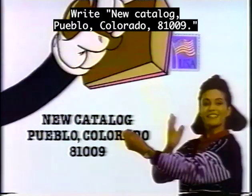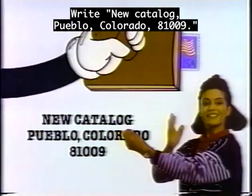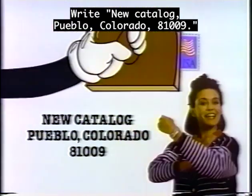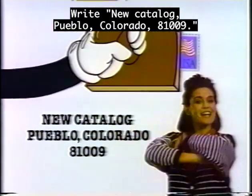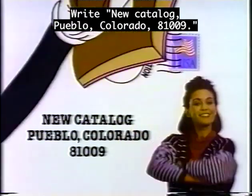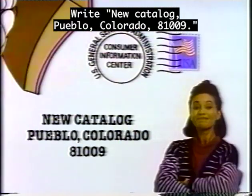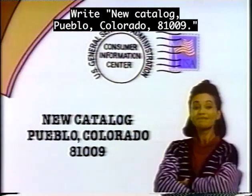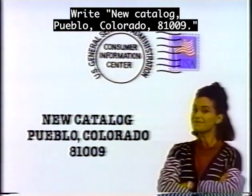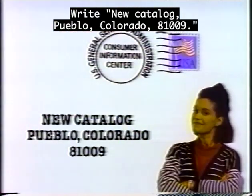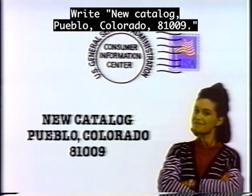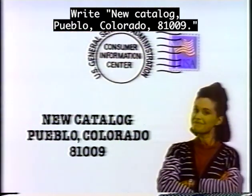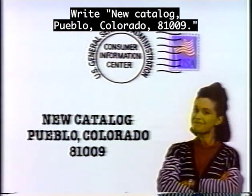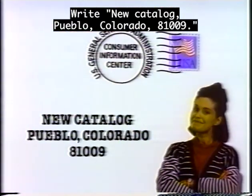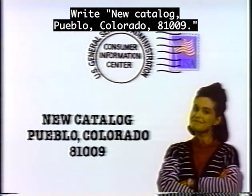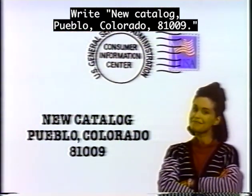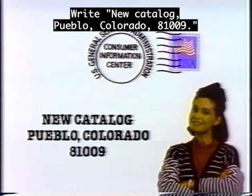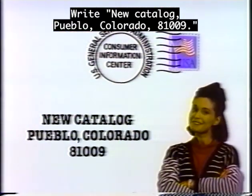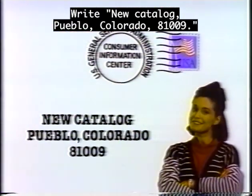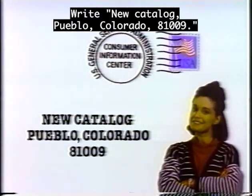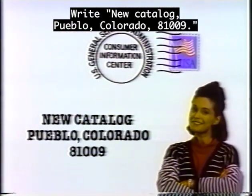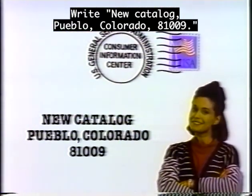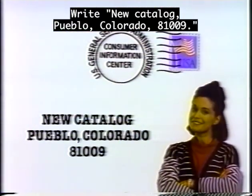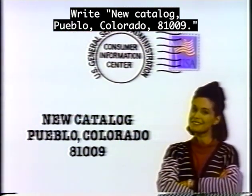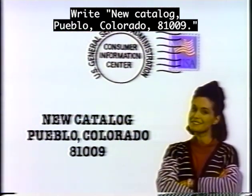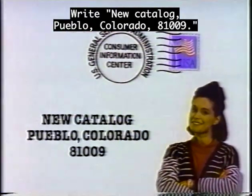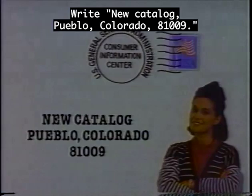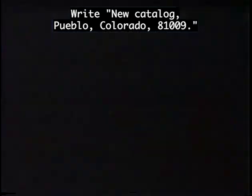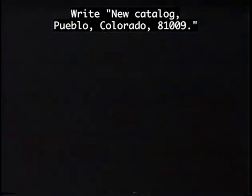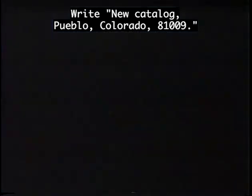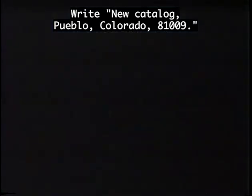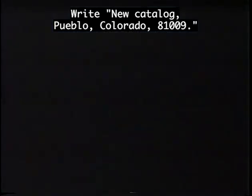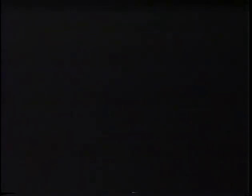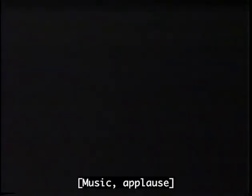Catalog, Pueblo, Colorado, 81009.